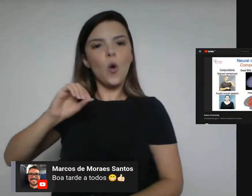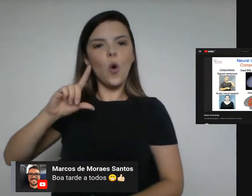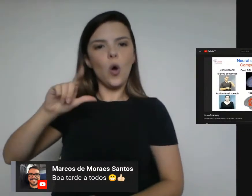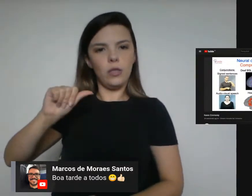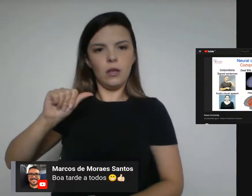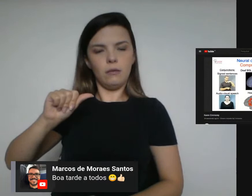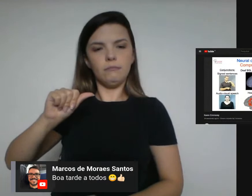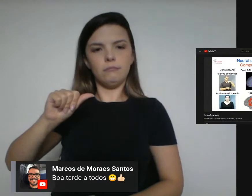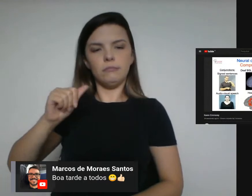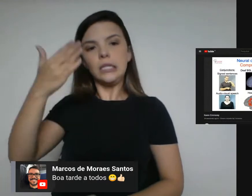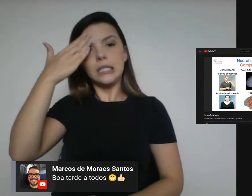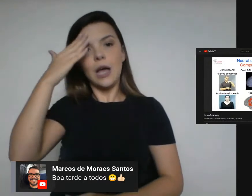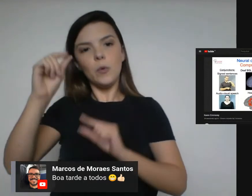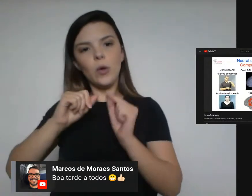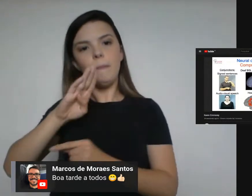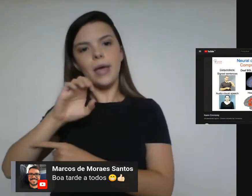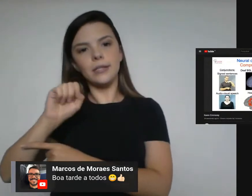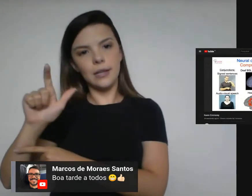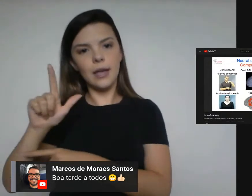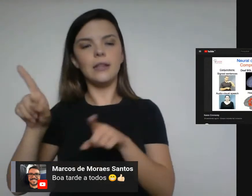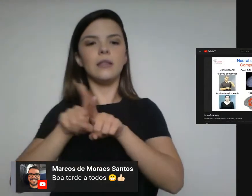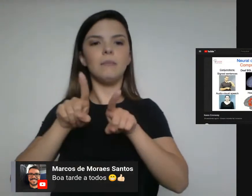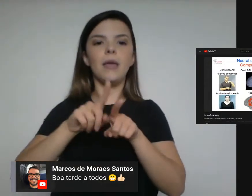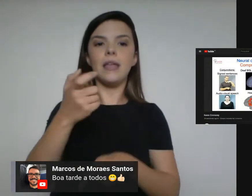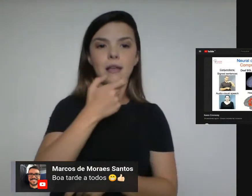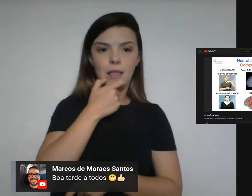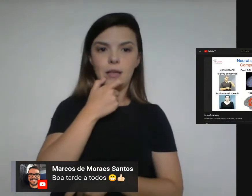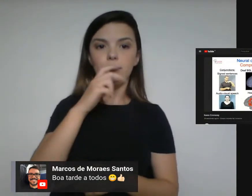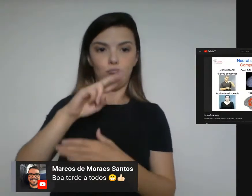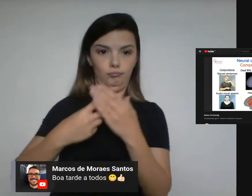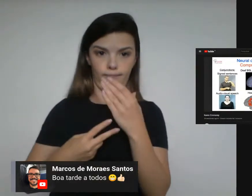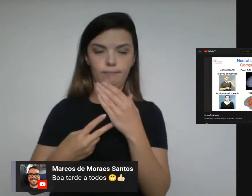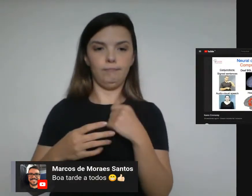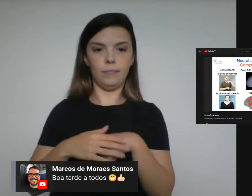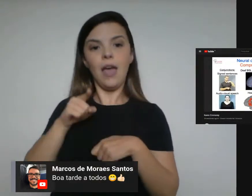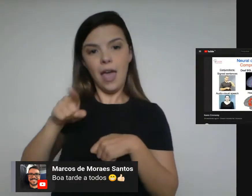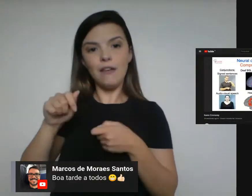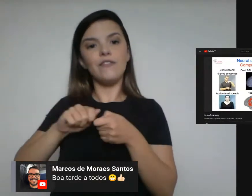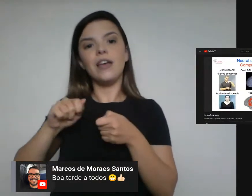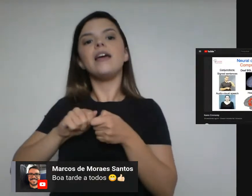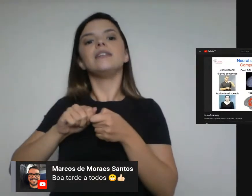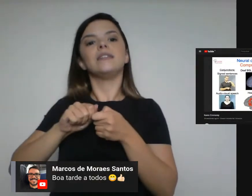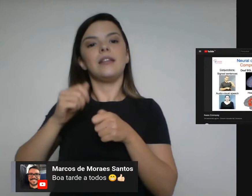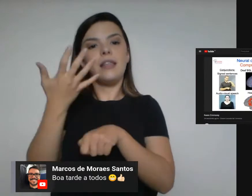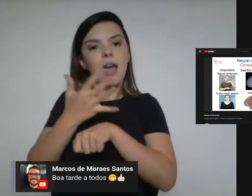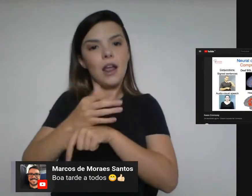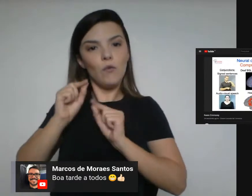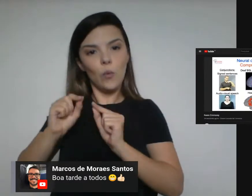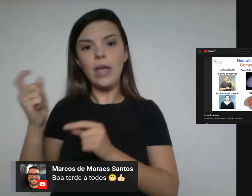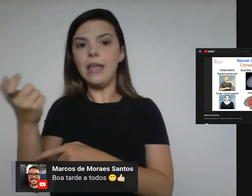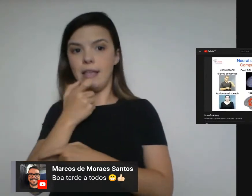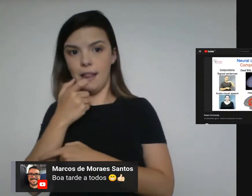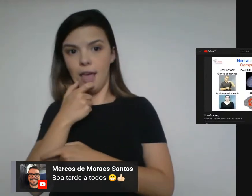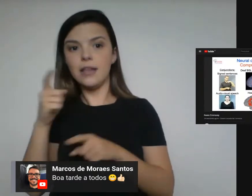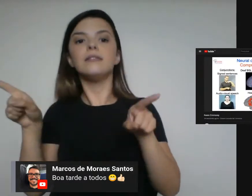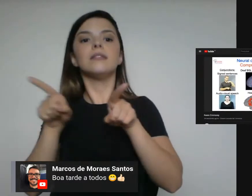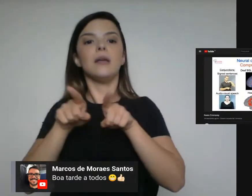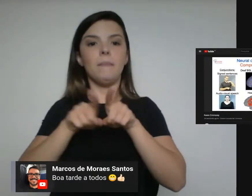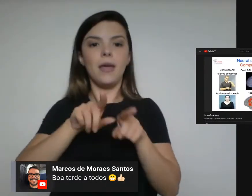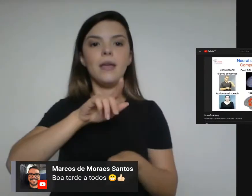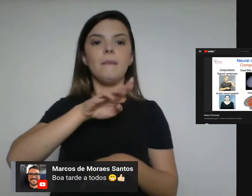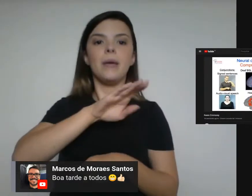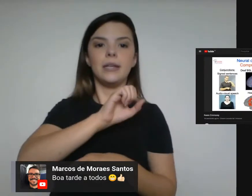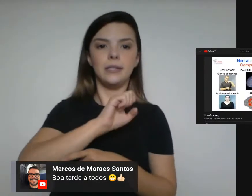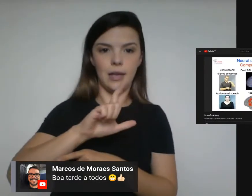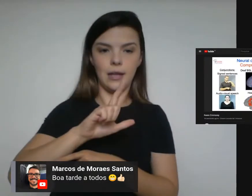both ASL and English. And they did this task in both ASL and then in English. And now we're looking at the overlap.